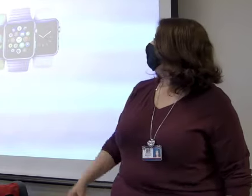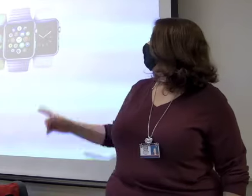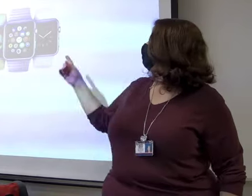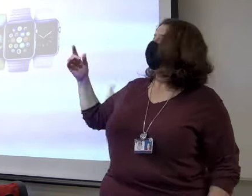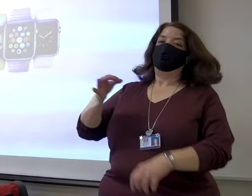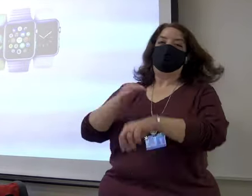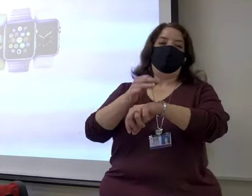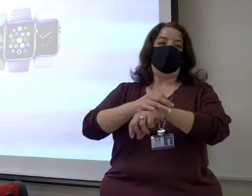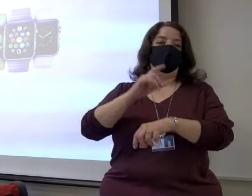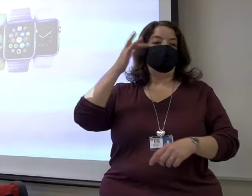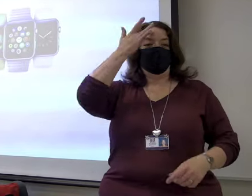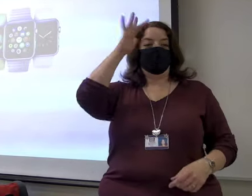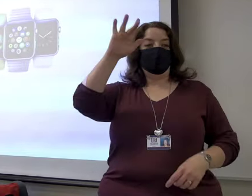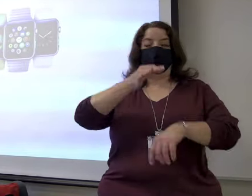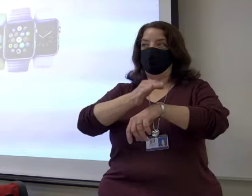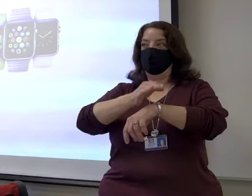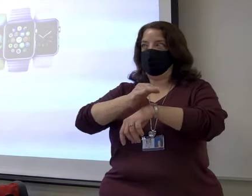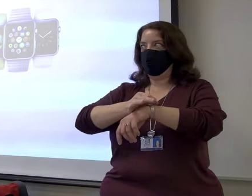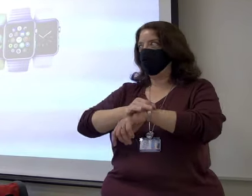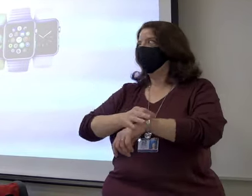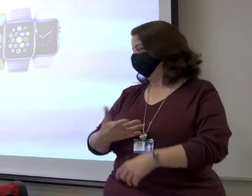So you might have like a smartwatch.